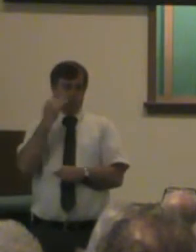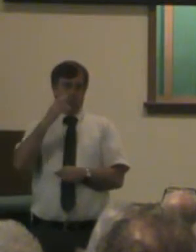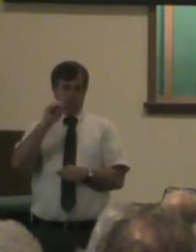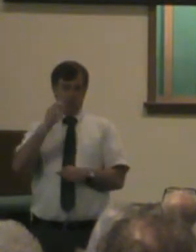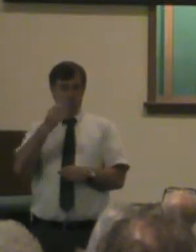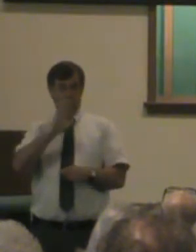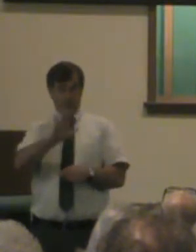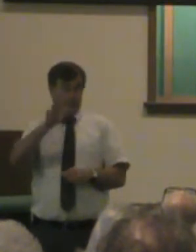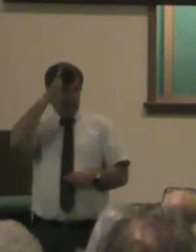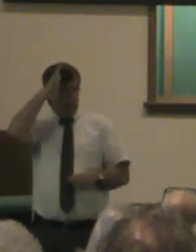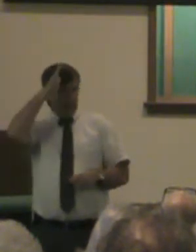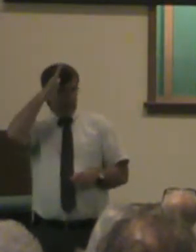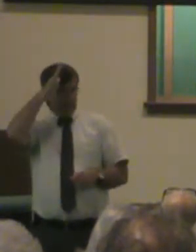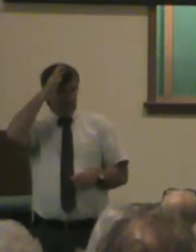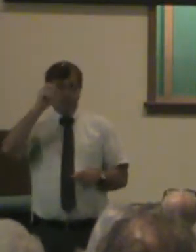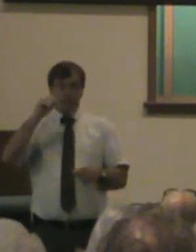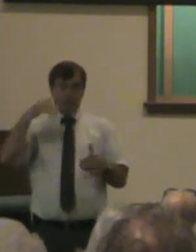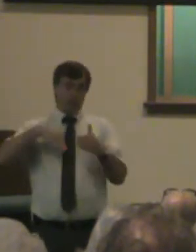some news for y'all.